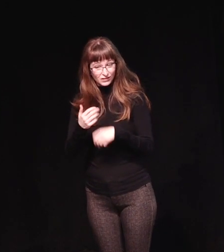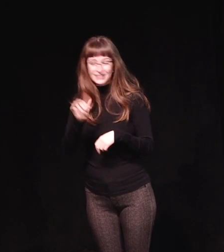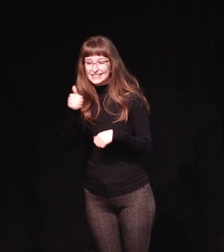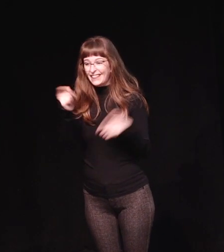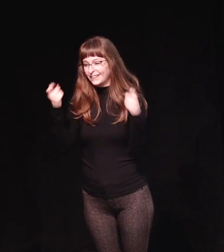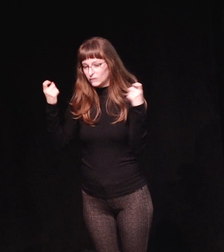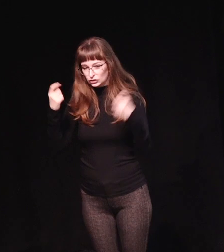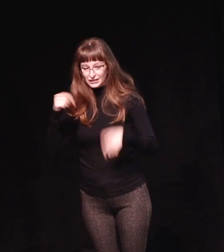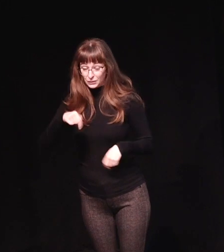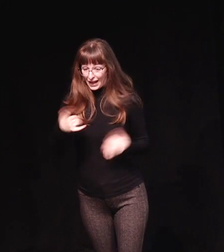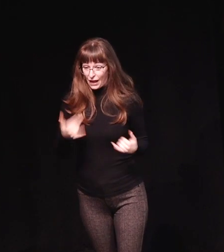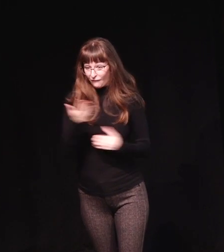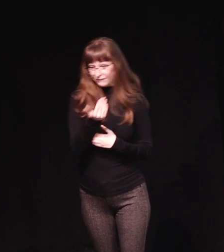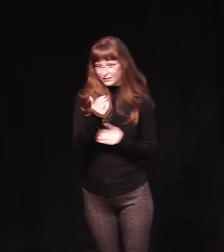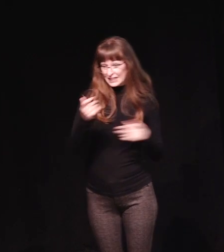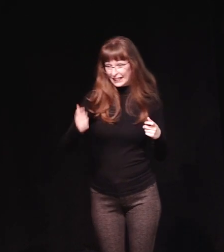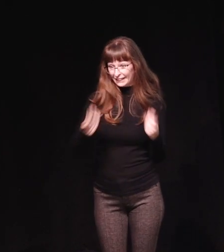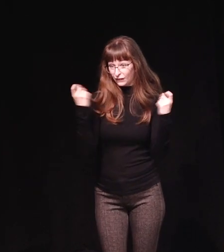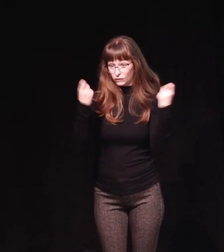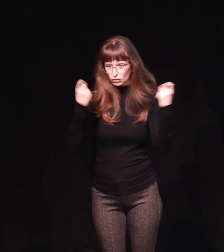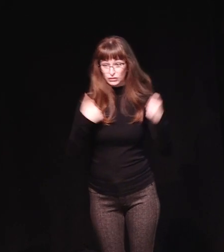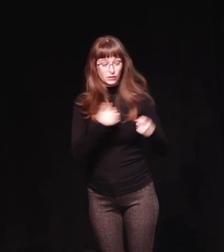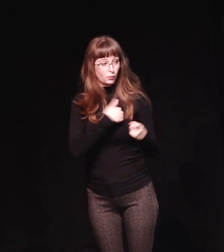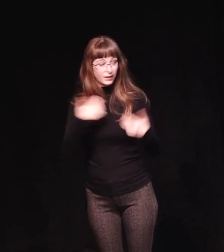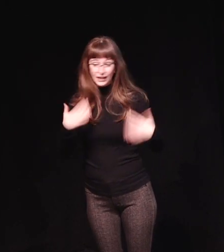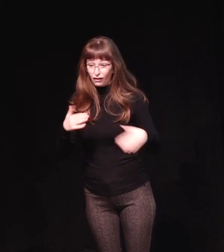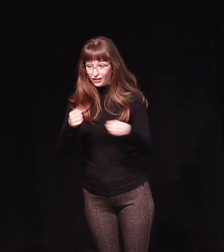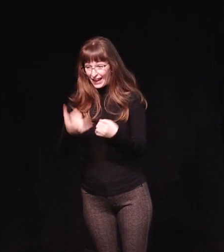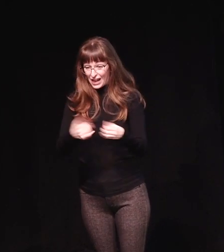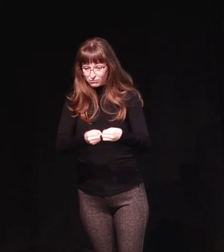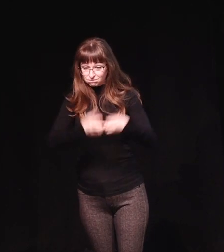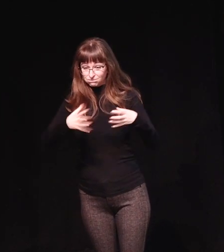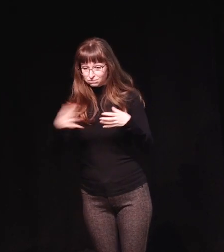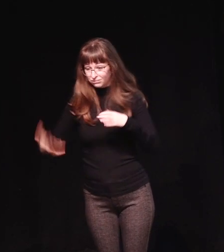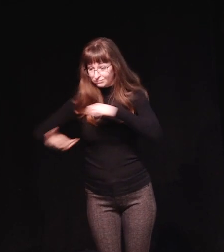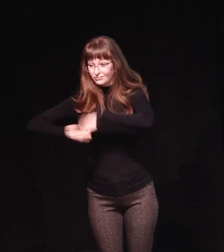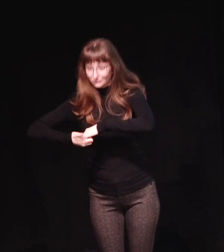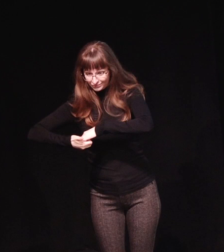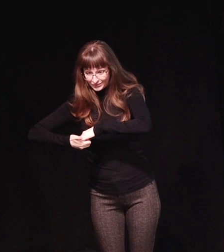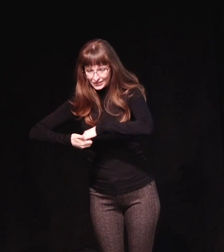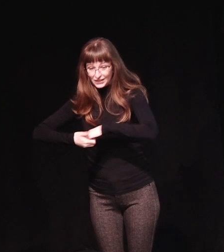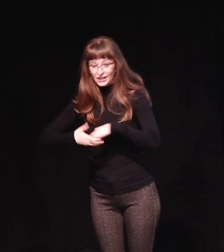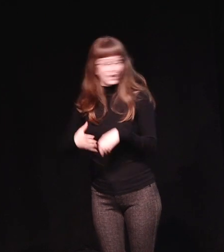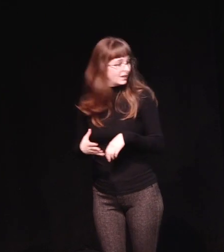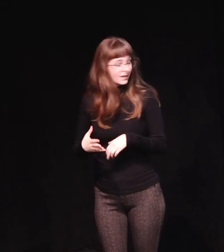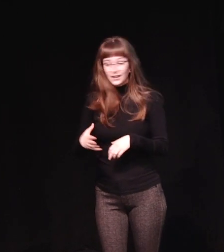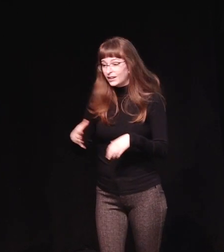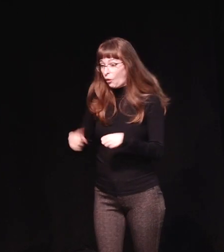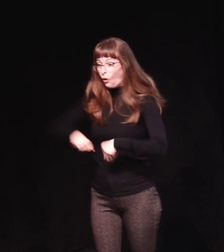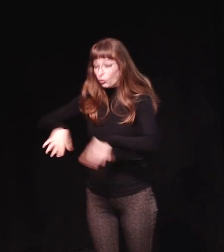the occasion of their 15th anniversary, we are expanding, working with them to expand the Industry Accessibility